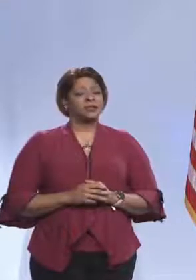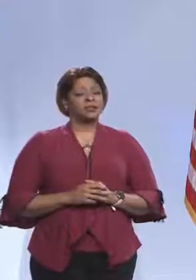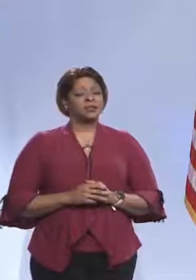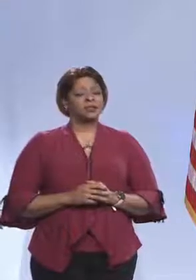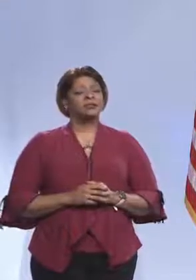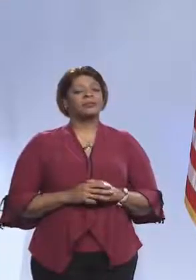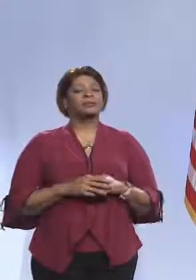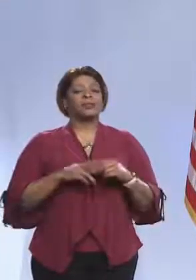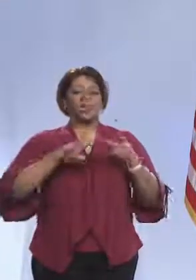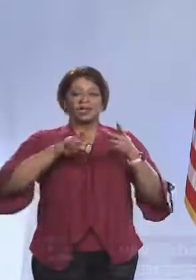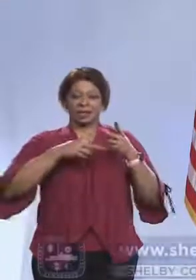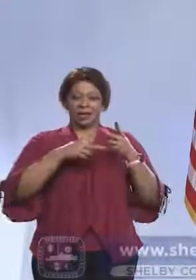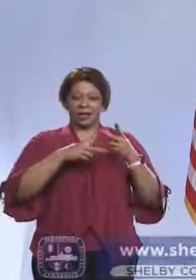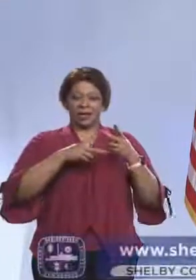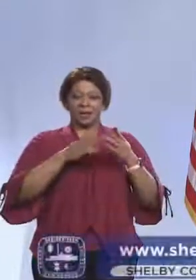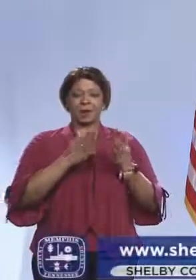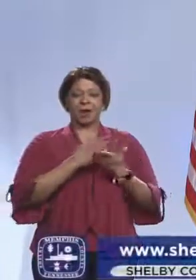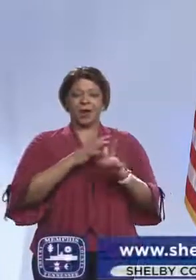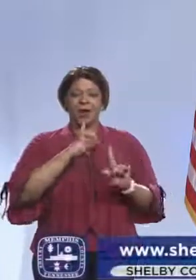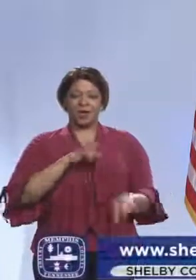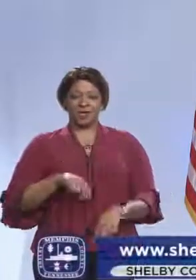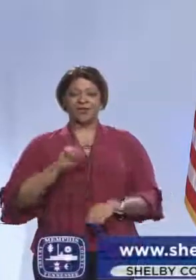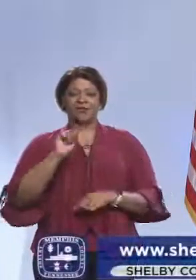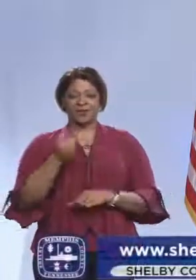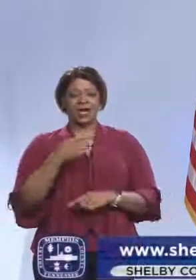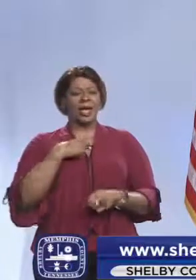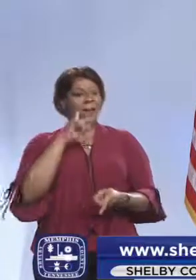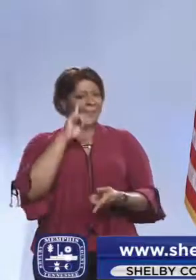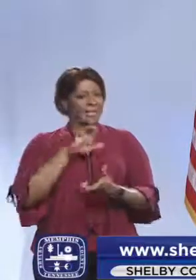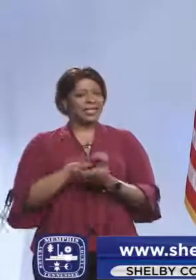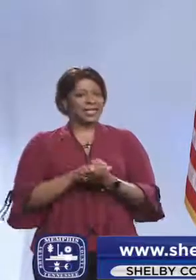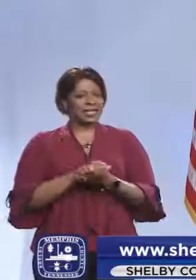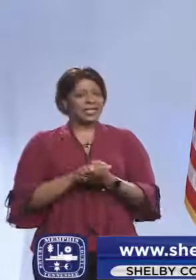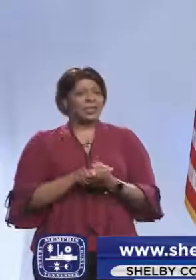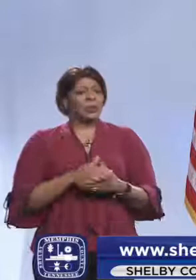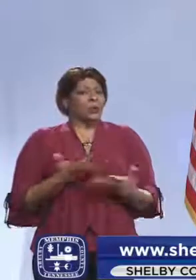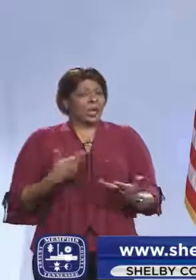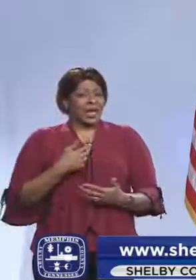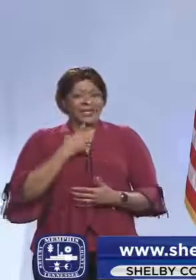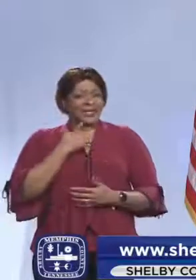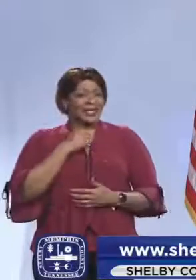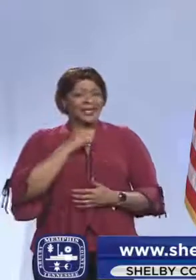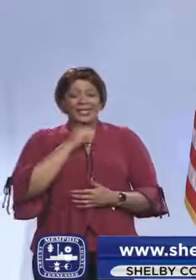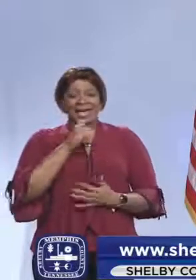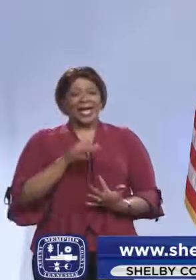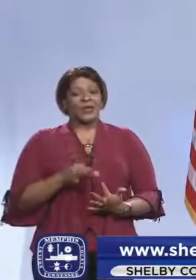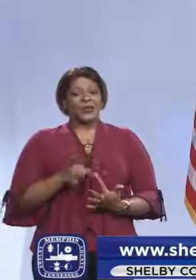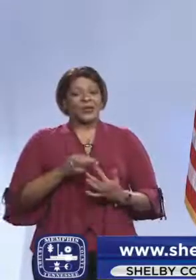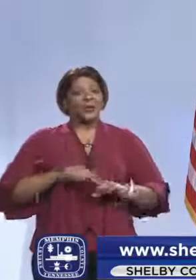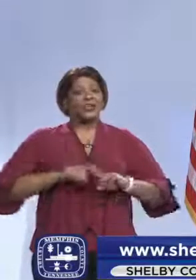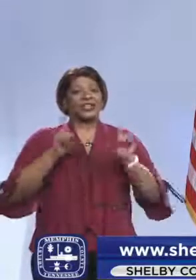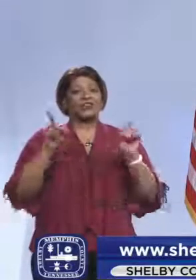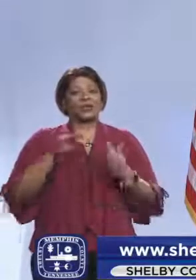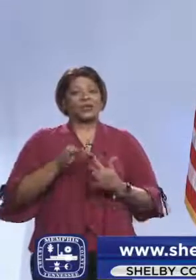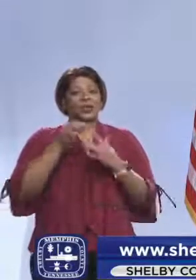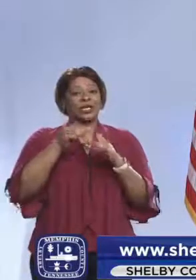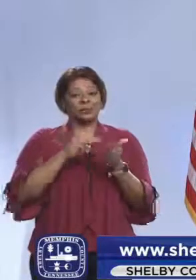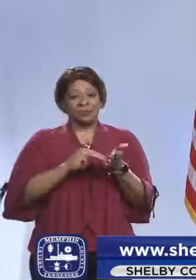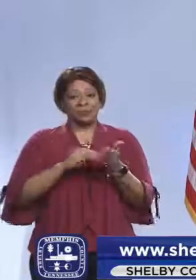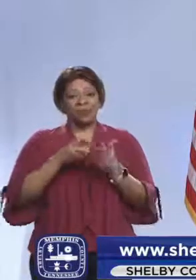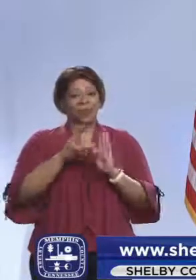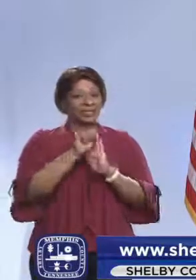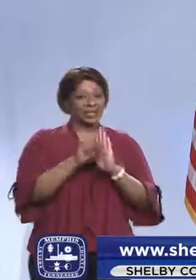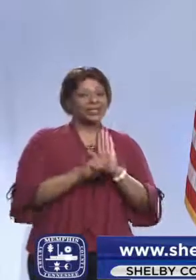Let me handle the second part first. And I believe what I'm about to say is not unique to Memphis or the